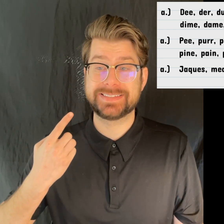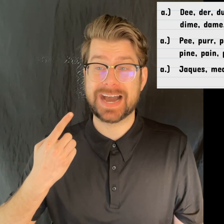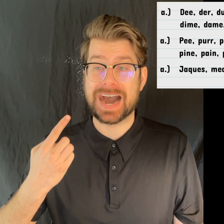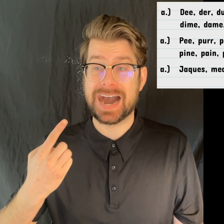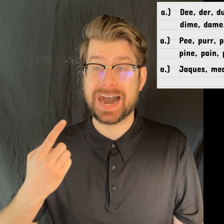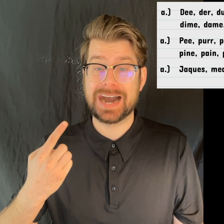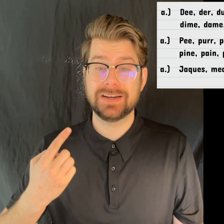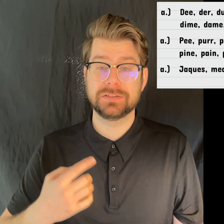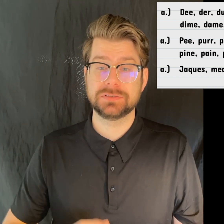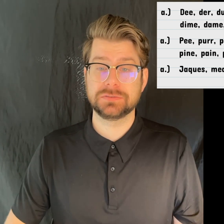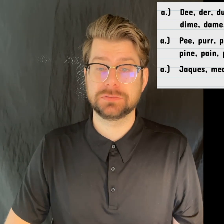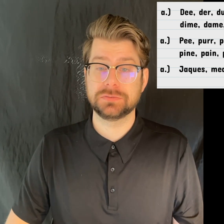da,